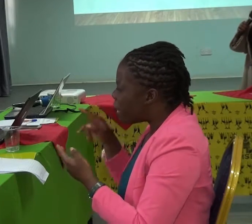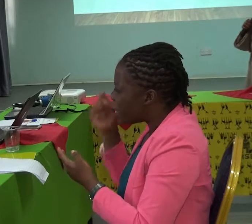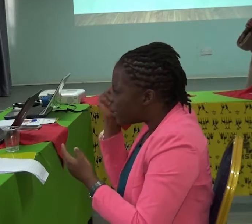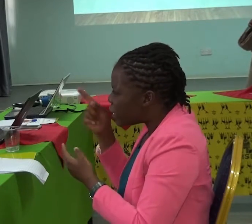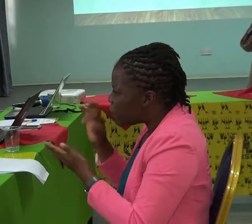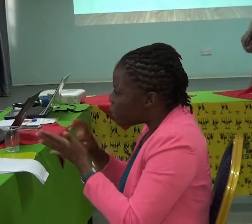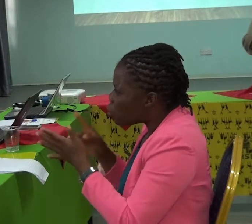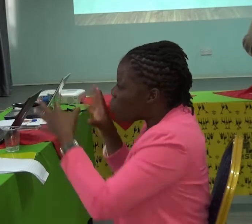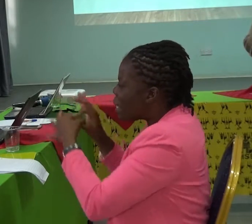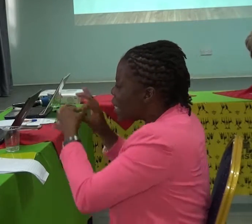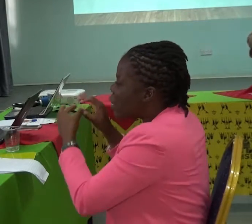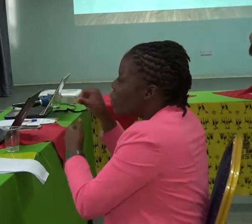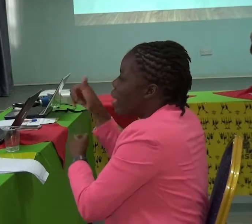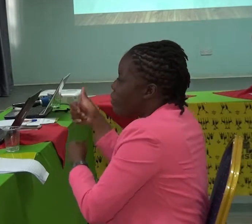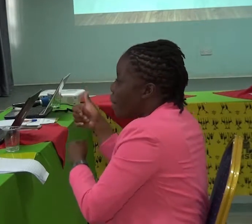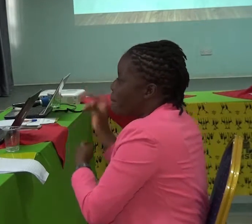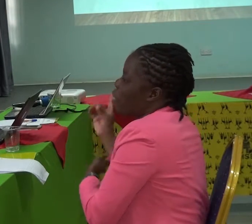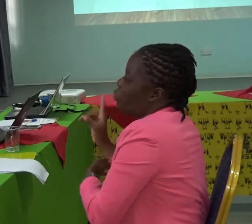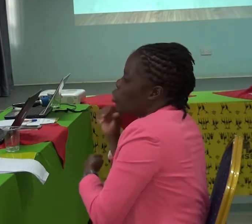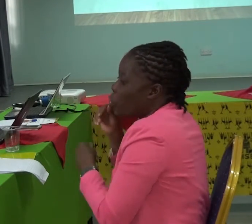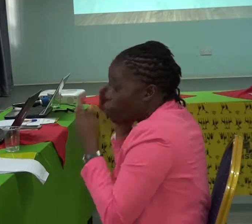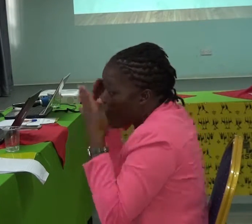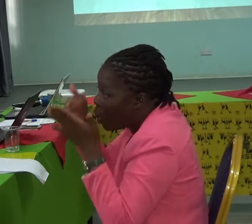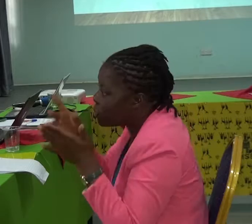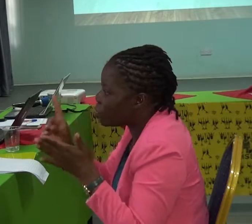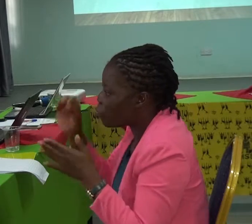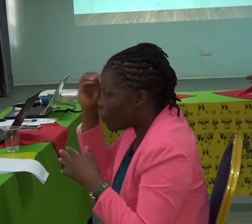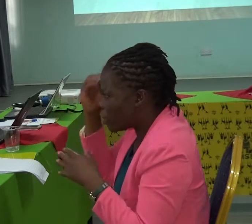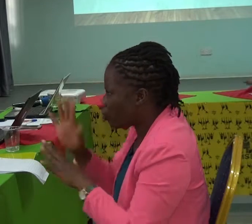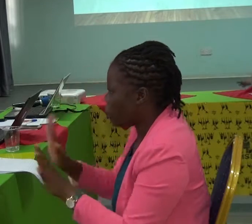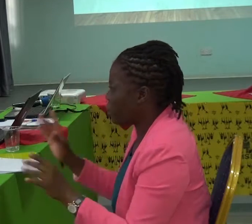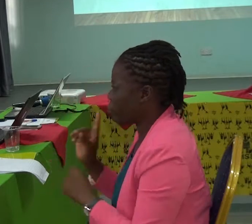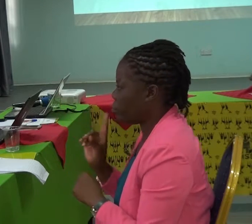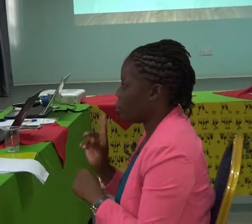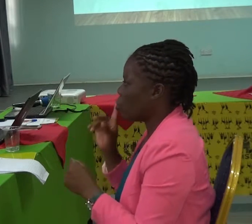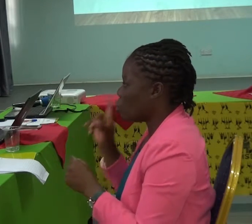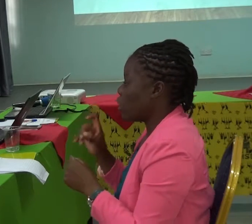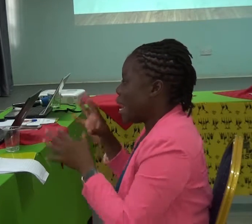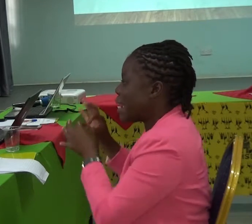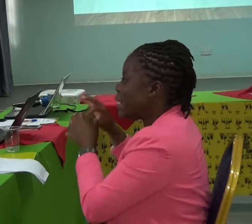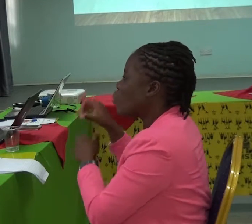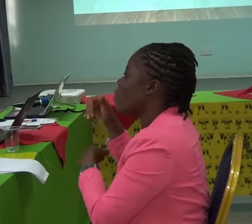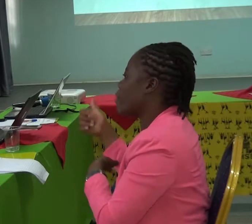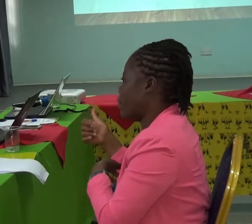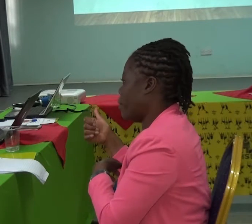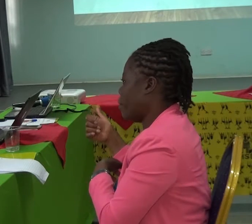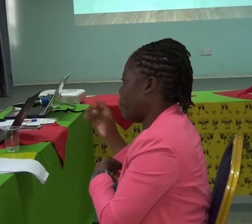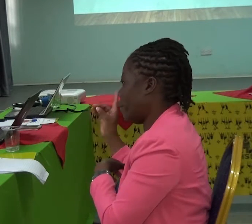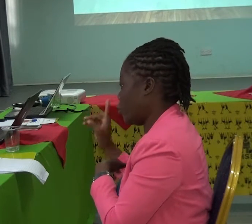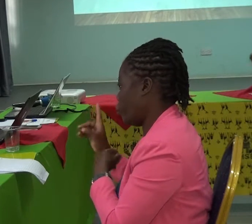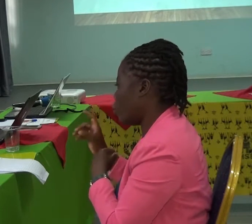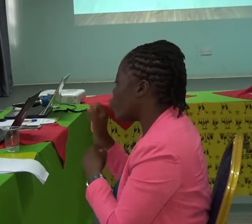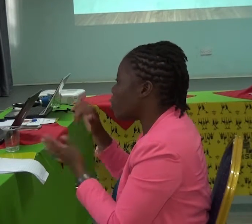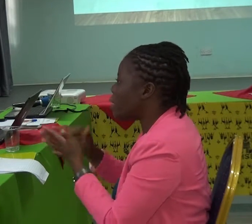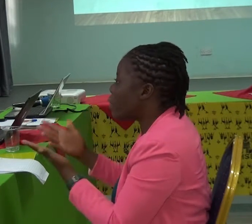understanding. Madam Lillian, again, an assignment for you. You're my boss, but we want to make inclusive education work in this country. We are